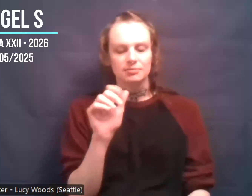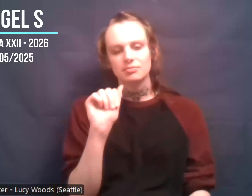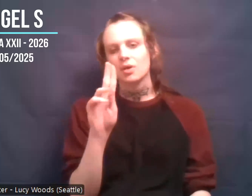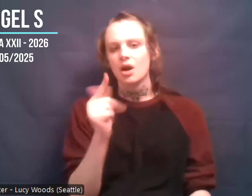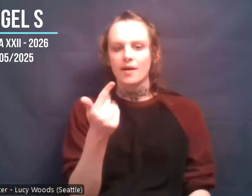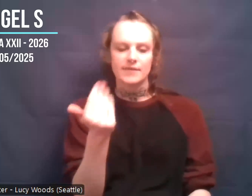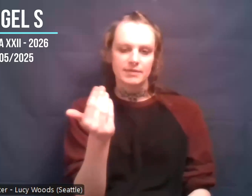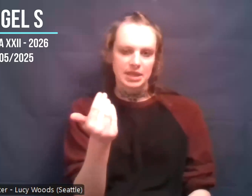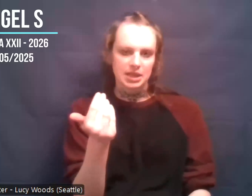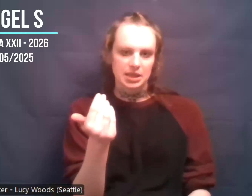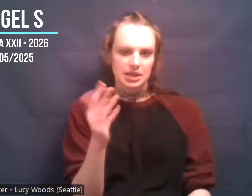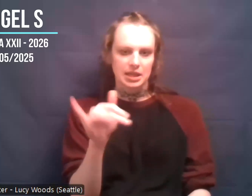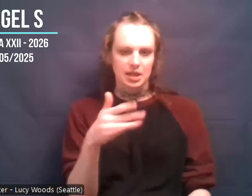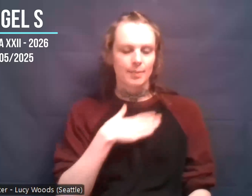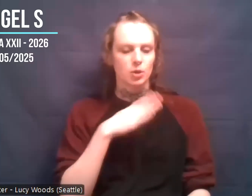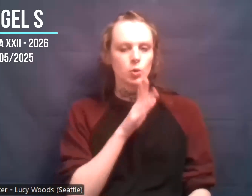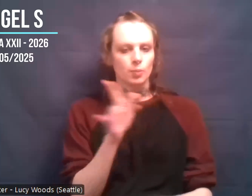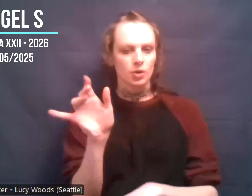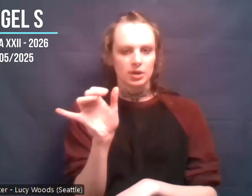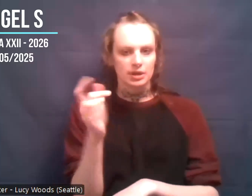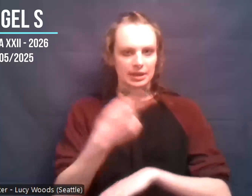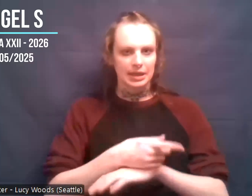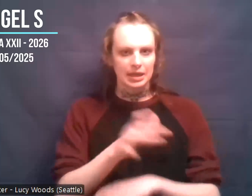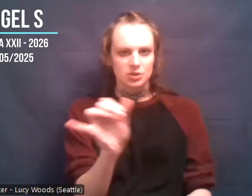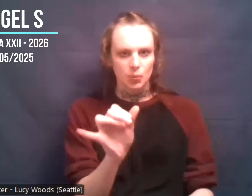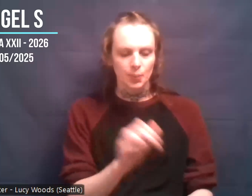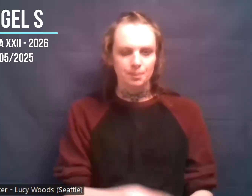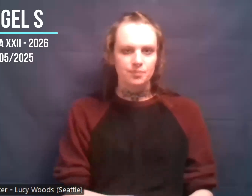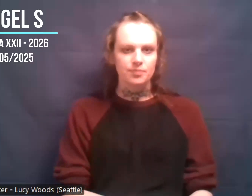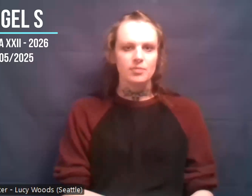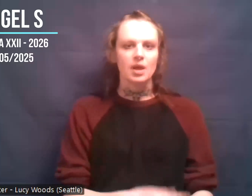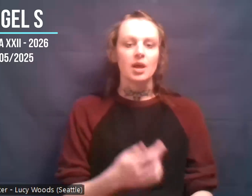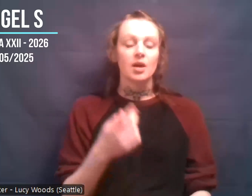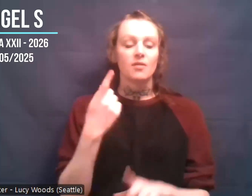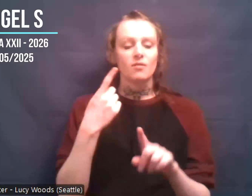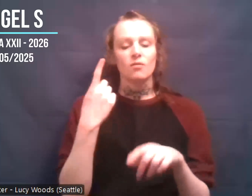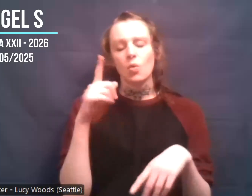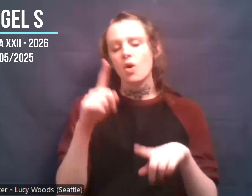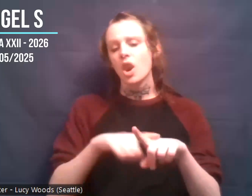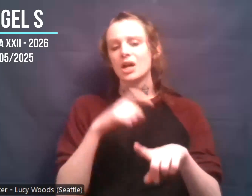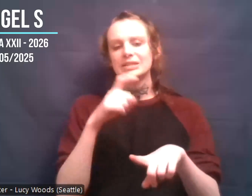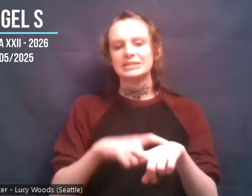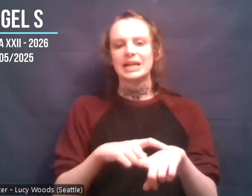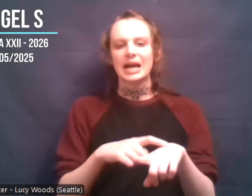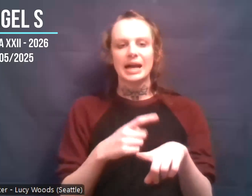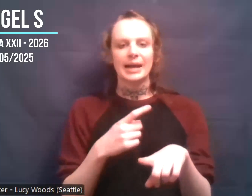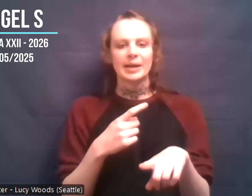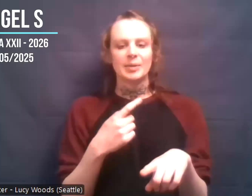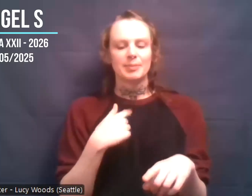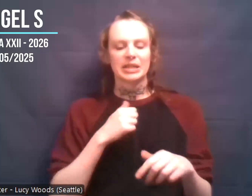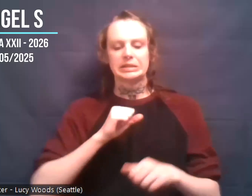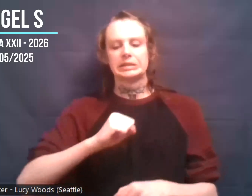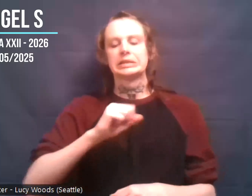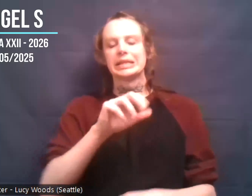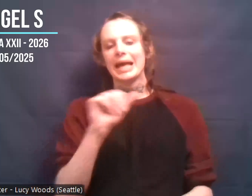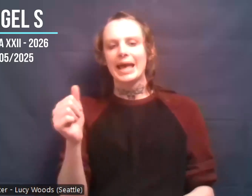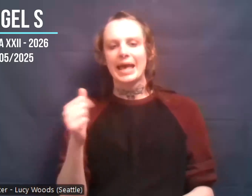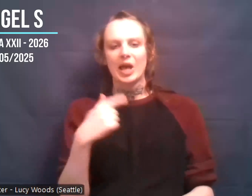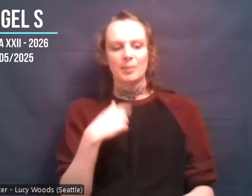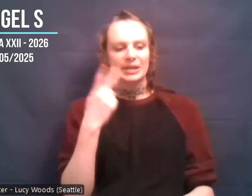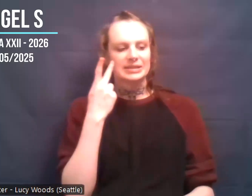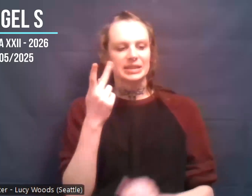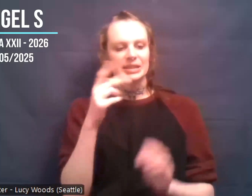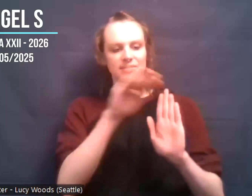rooms of AA because I saw God all over the steps, and I had this huge resentment against anything spiritual. I had a